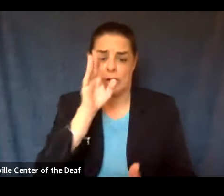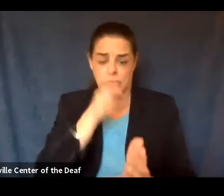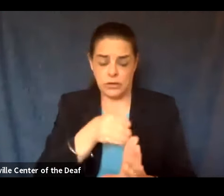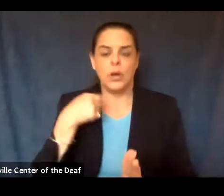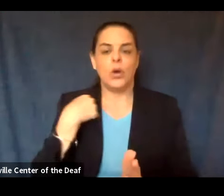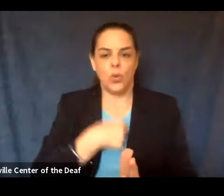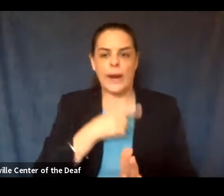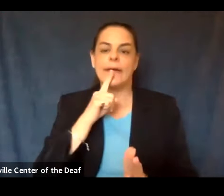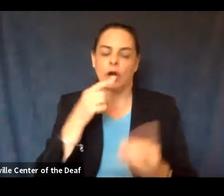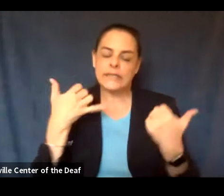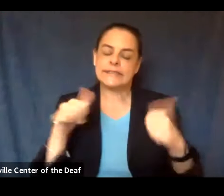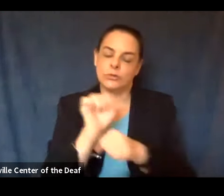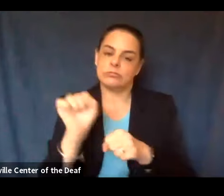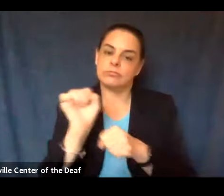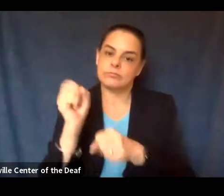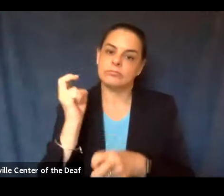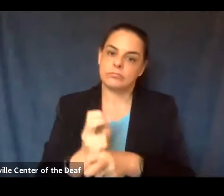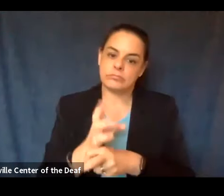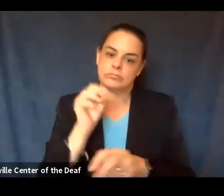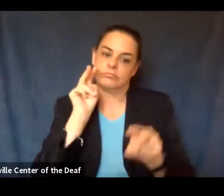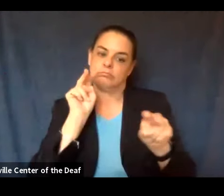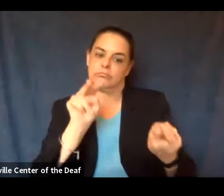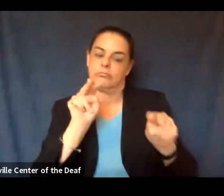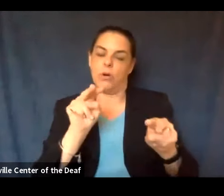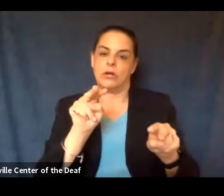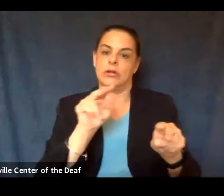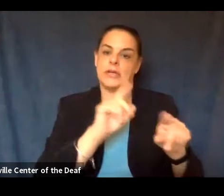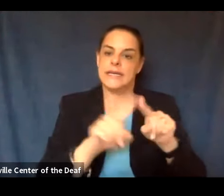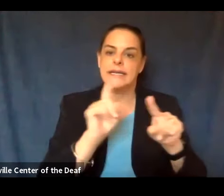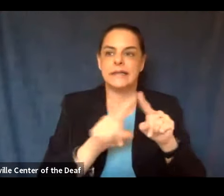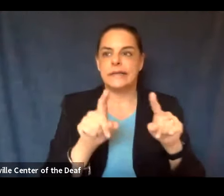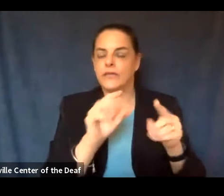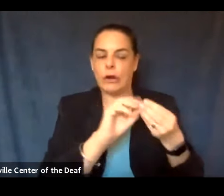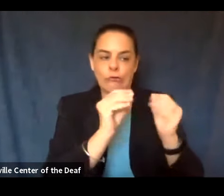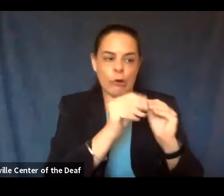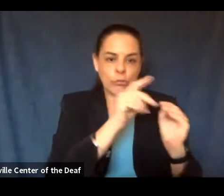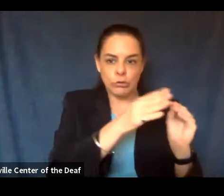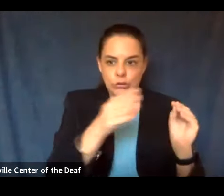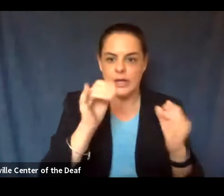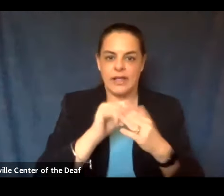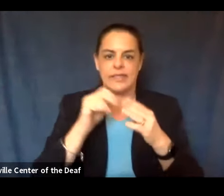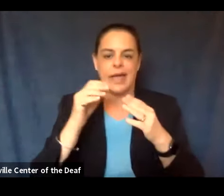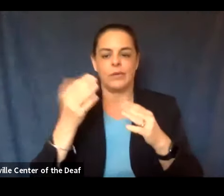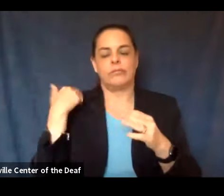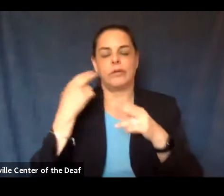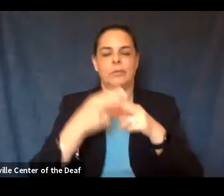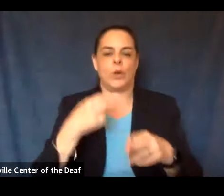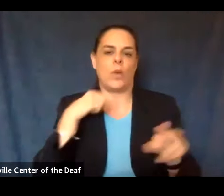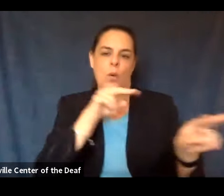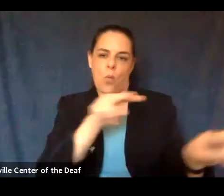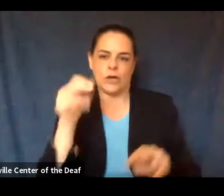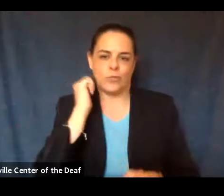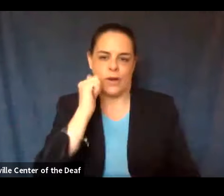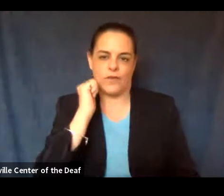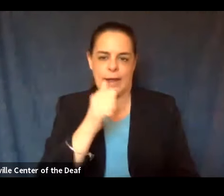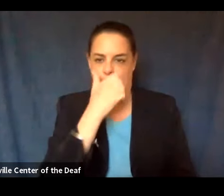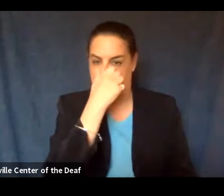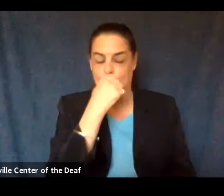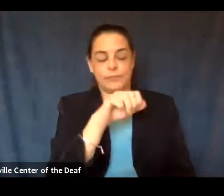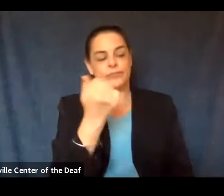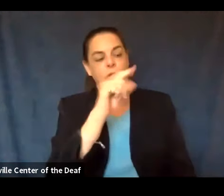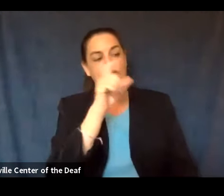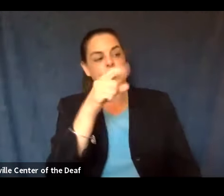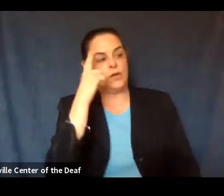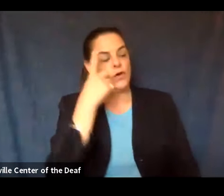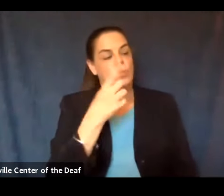remaining vigilant and monitoring trends that were previously mentioned on a daily basis. Another question from WIR for